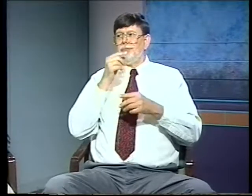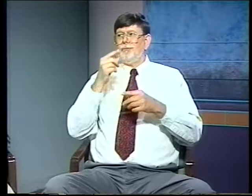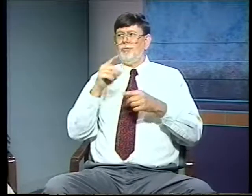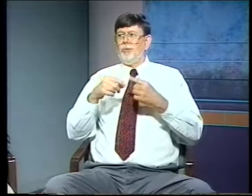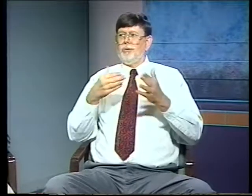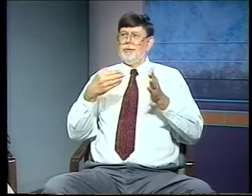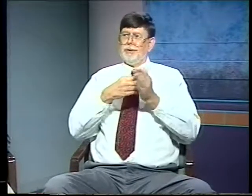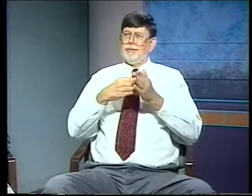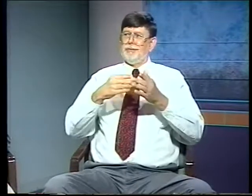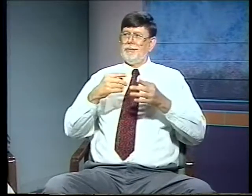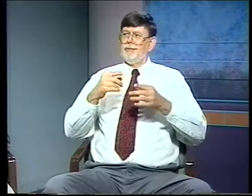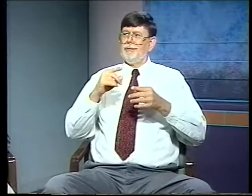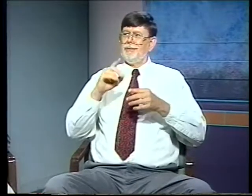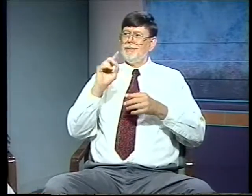direction during that dance.